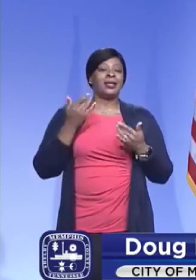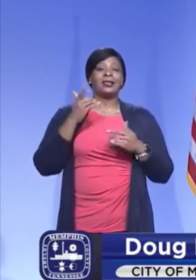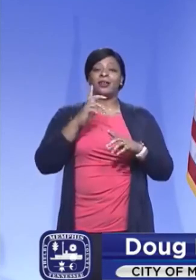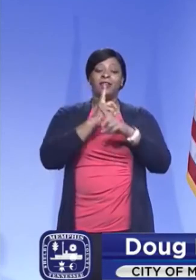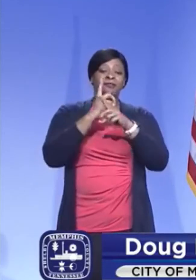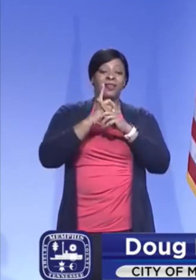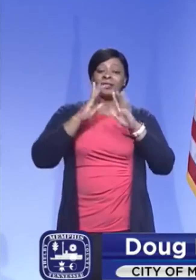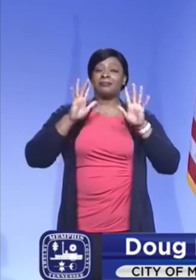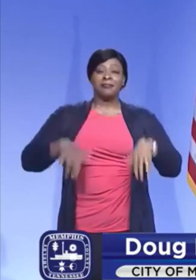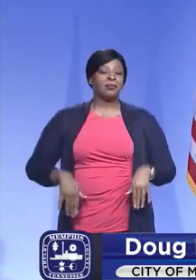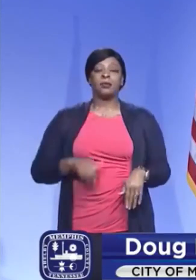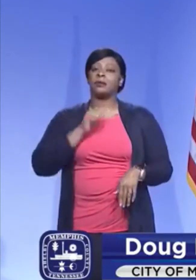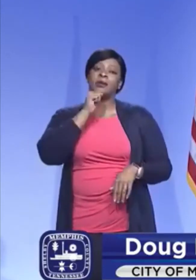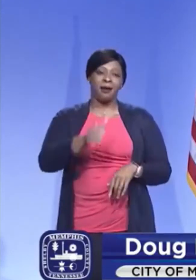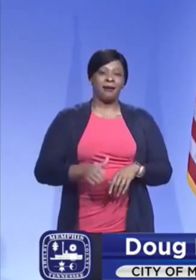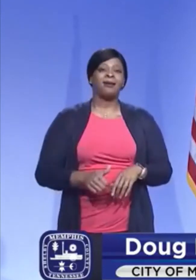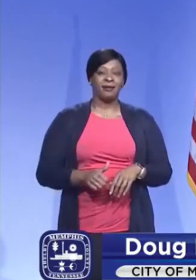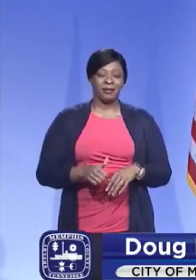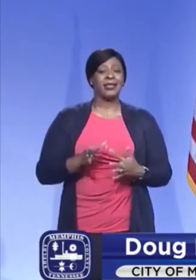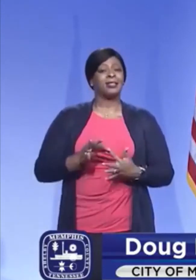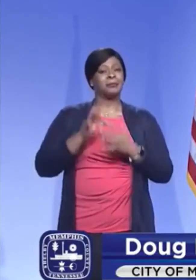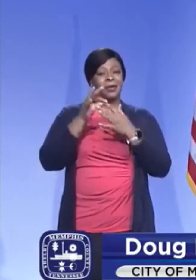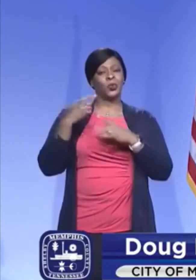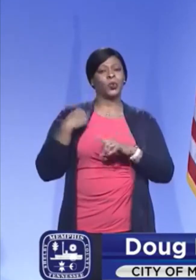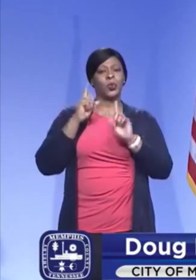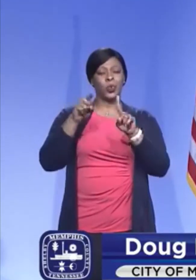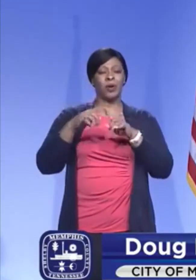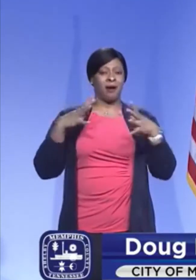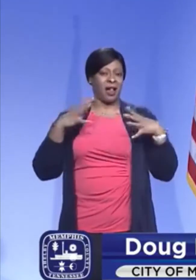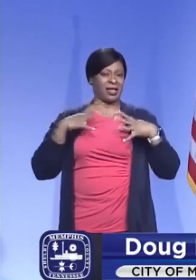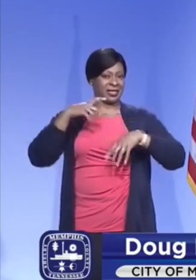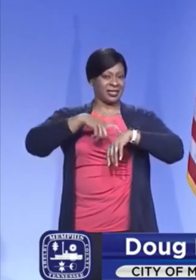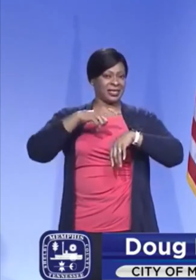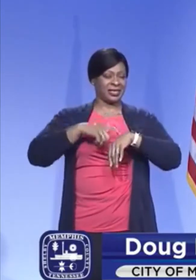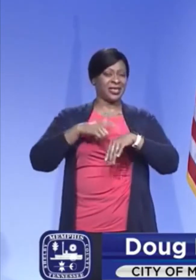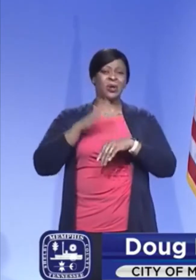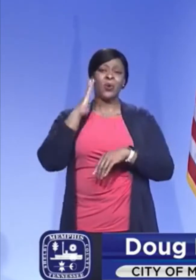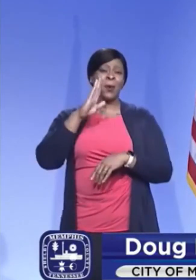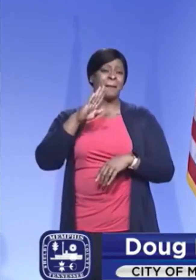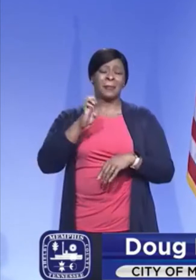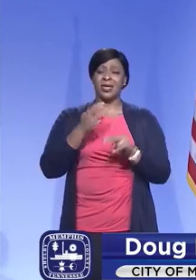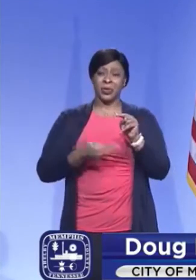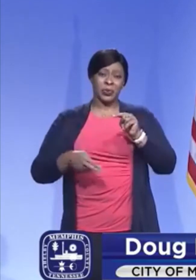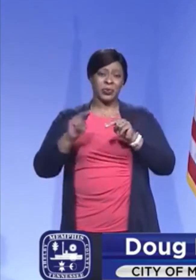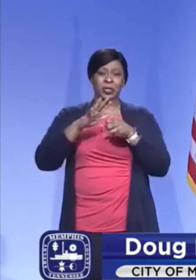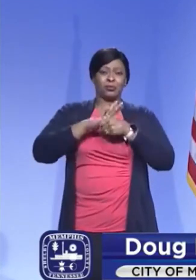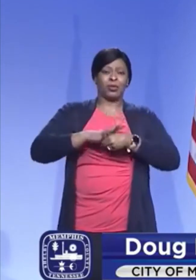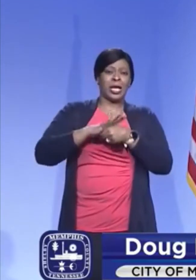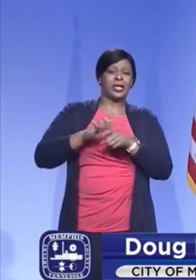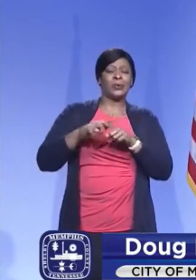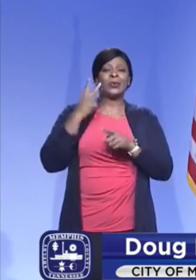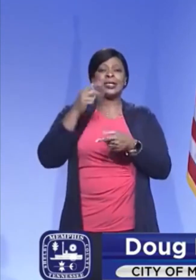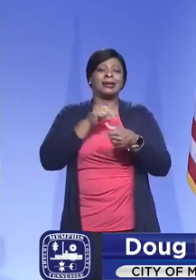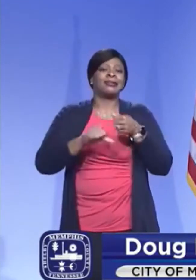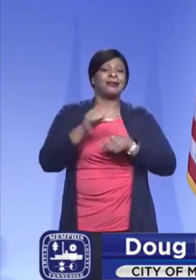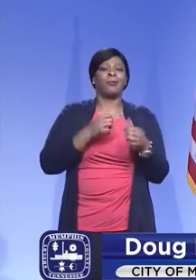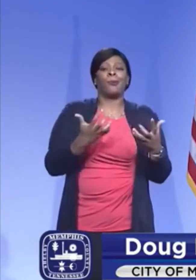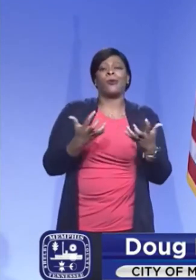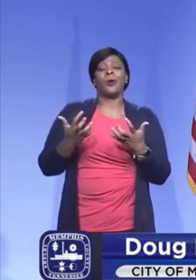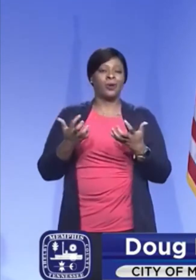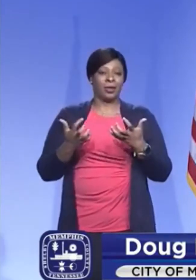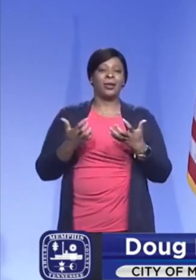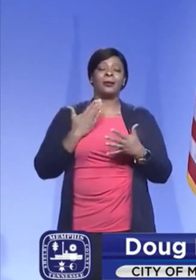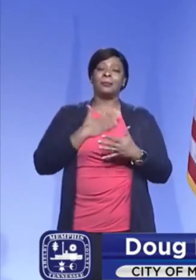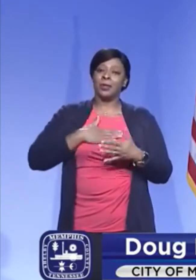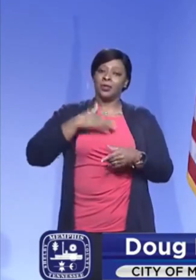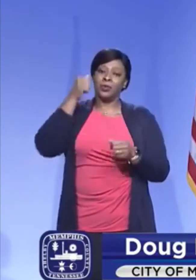together. And so especially as we enter into this holiday season, there's going to be increasing pressure for us to see each other. Please keep in